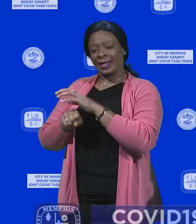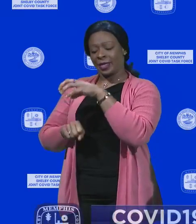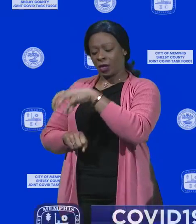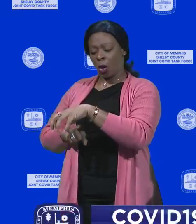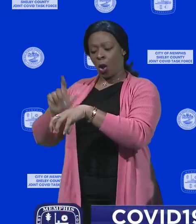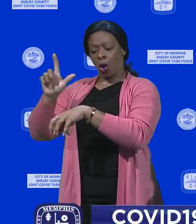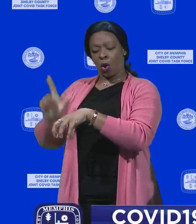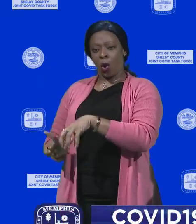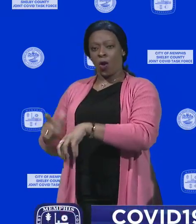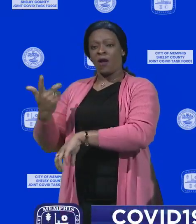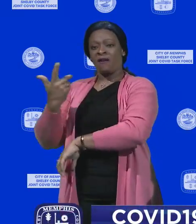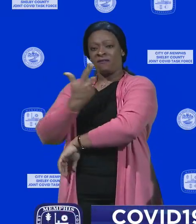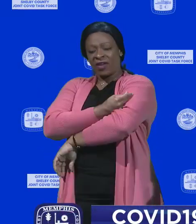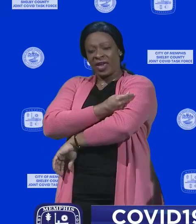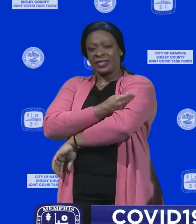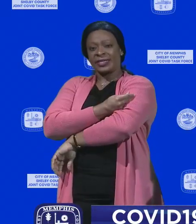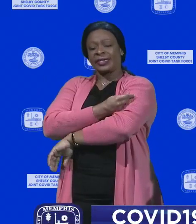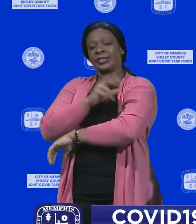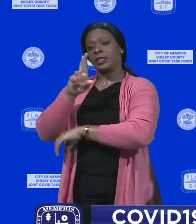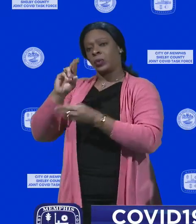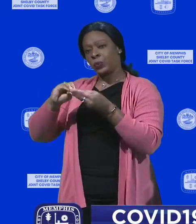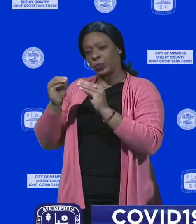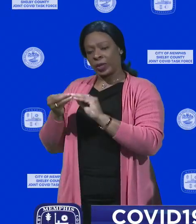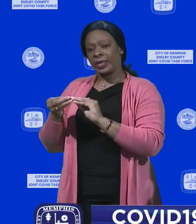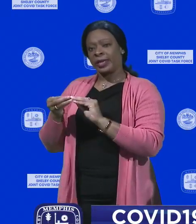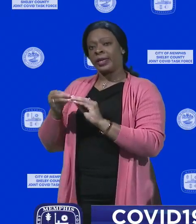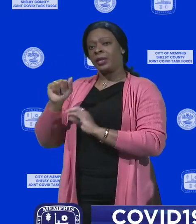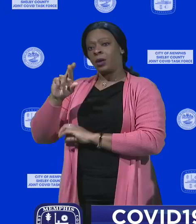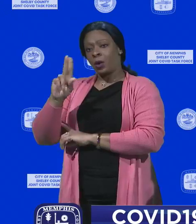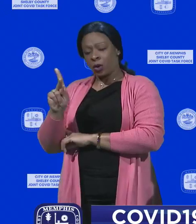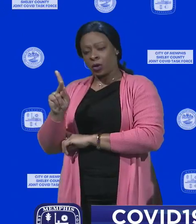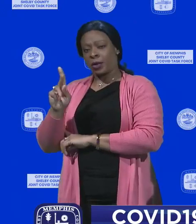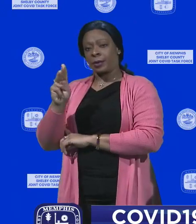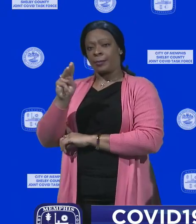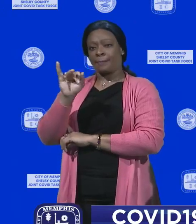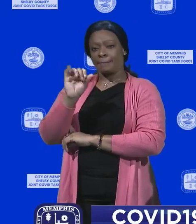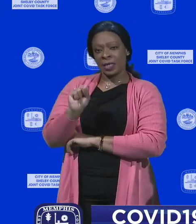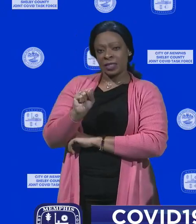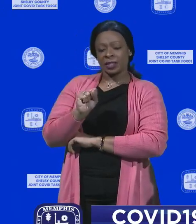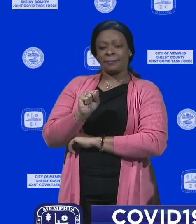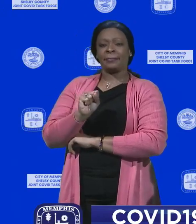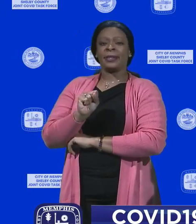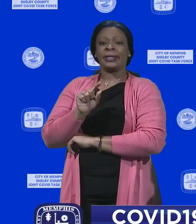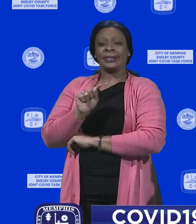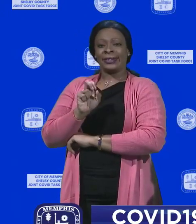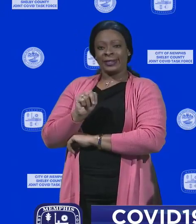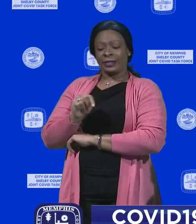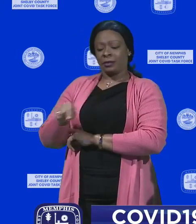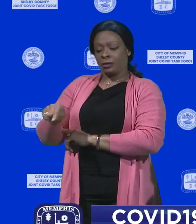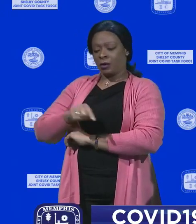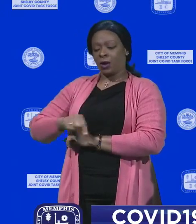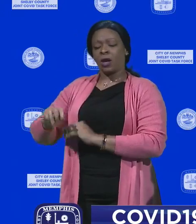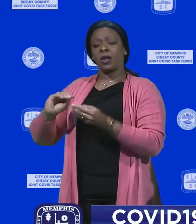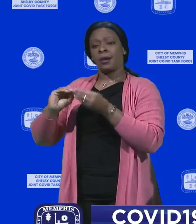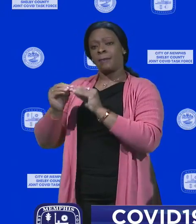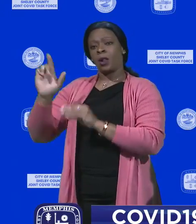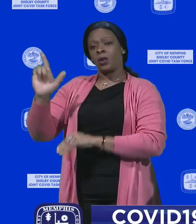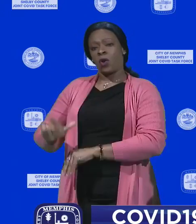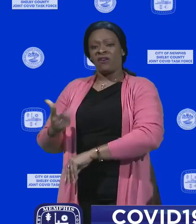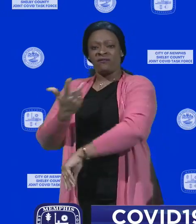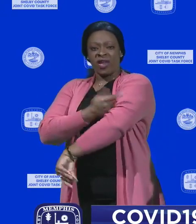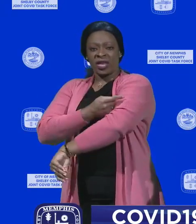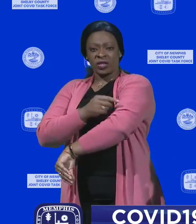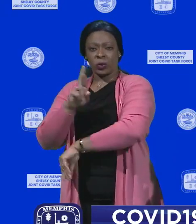lowly vaccinated. The vaccination rates in Arkansas, Mississippi, and Tennessee are all very low. As